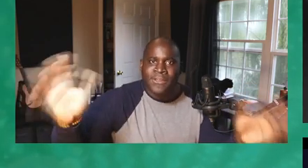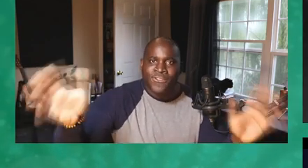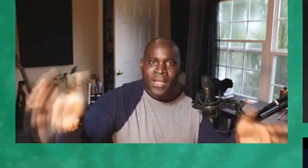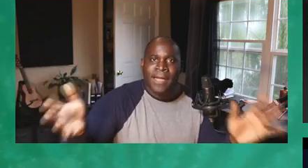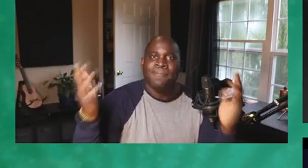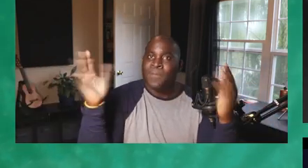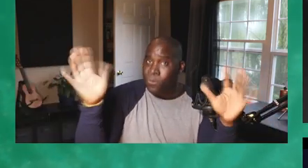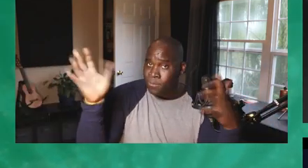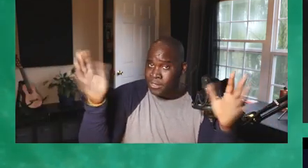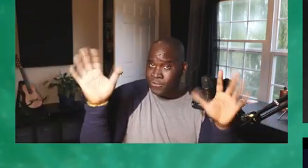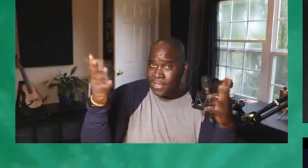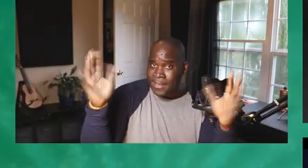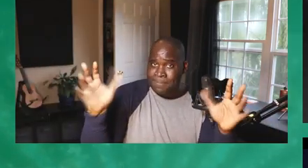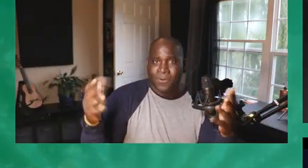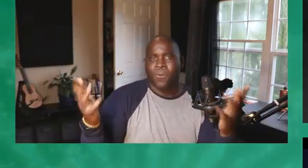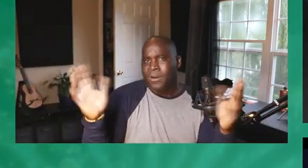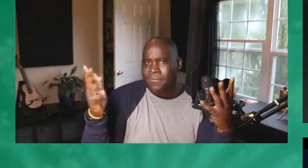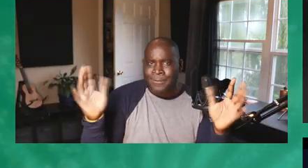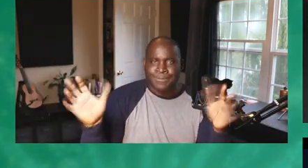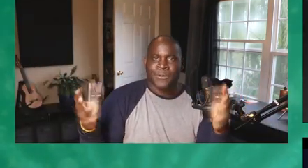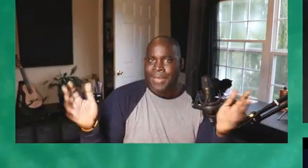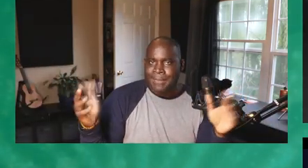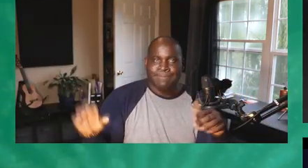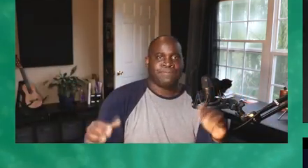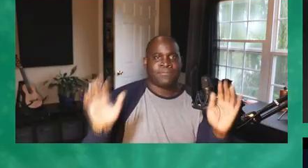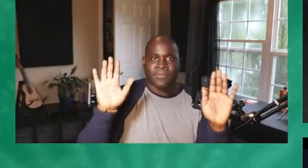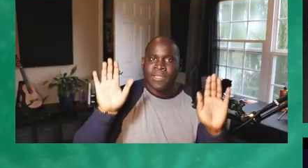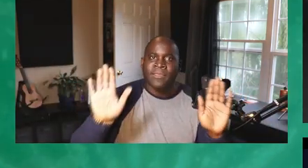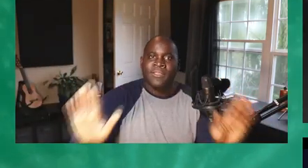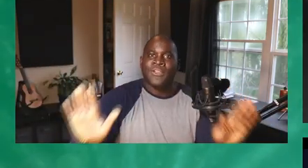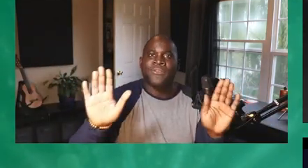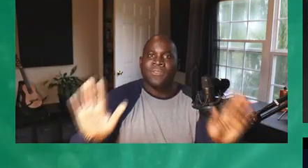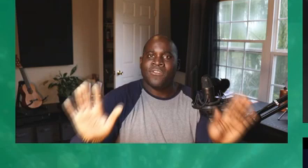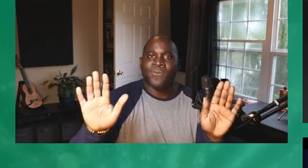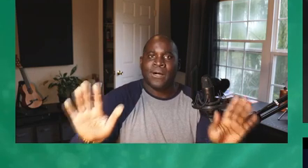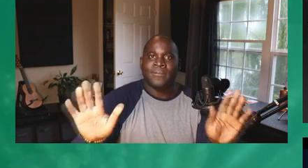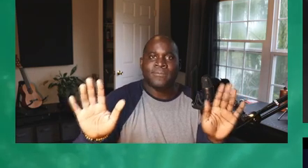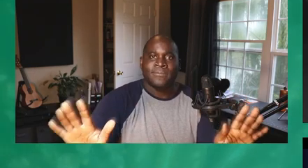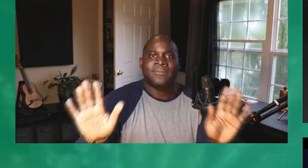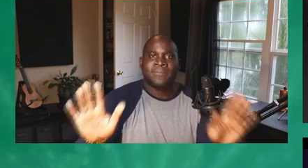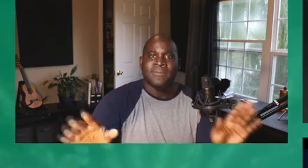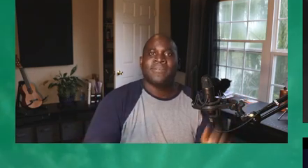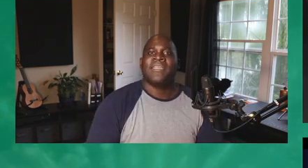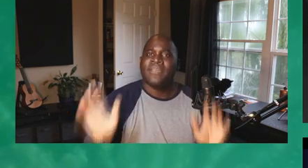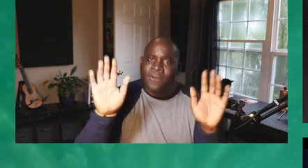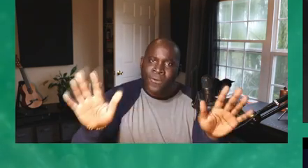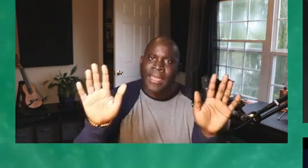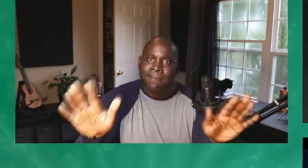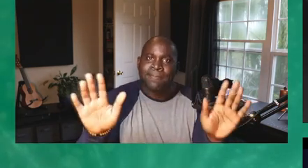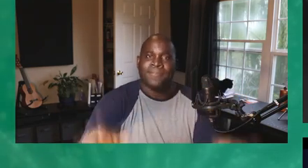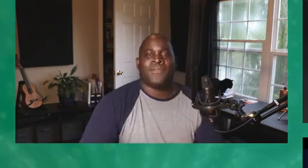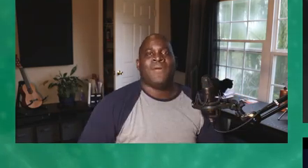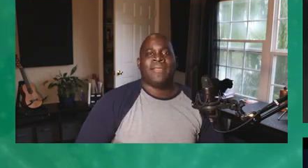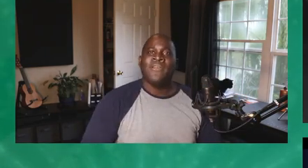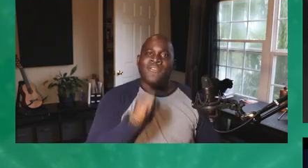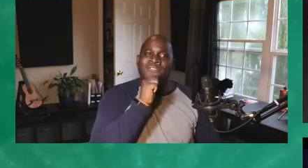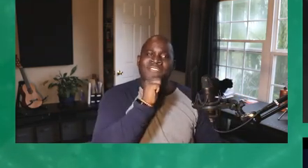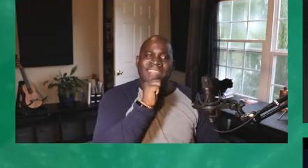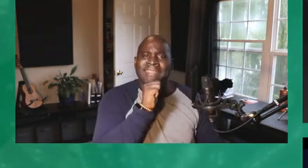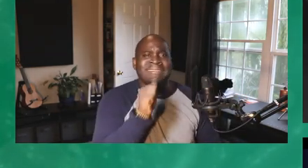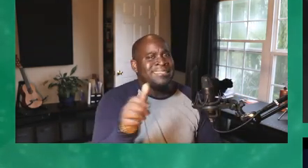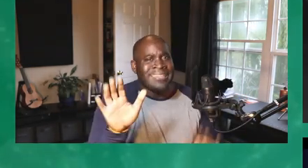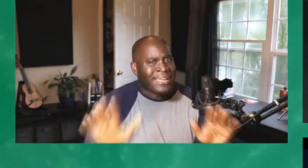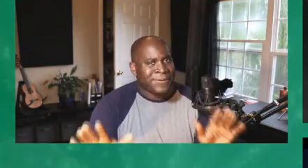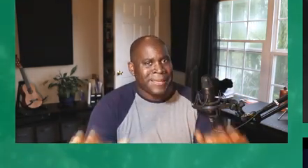hey, good job, wonderful, great. You can do this as well. It's like great. So